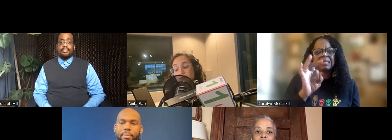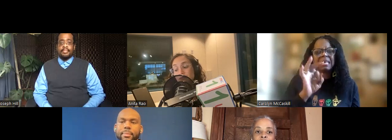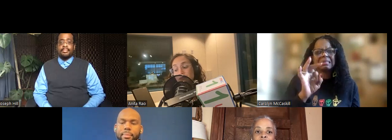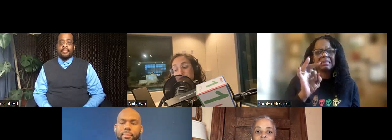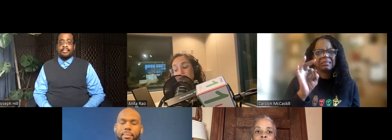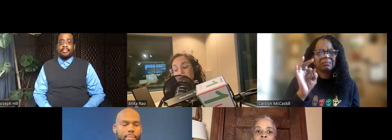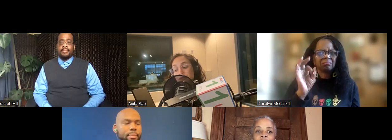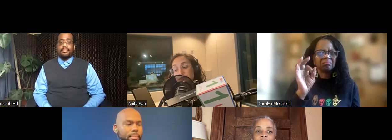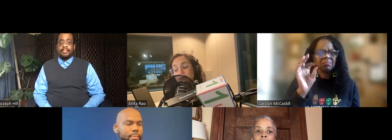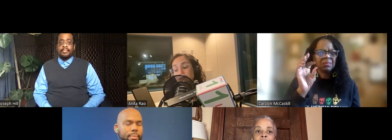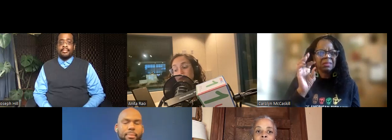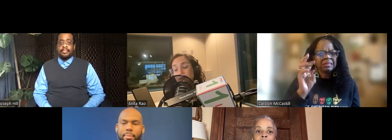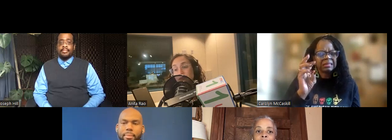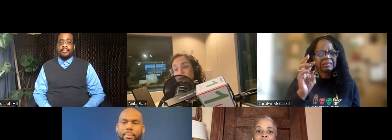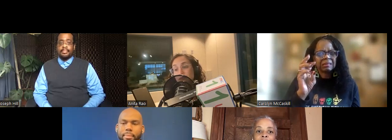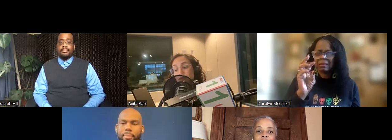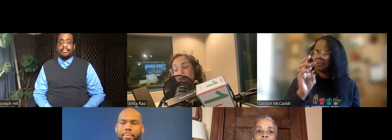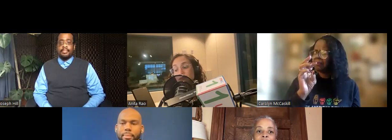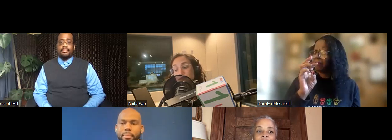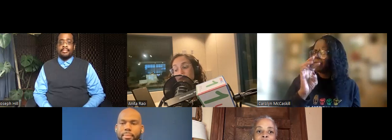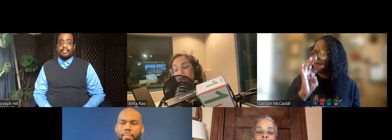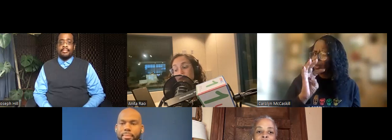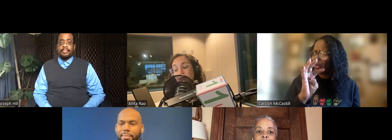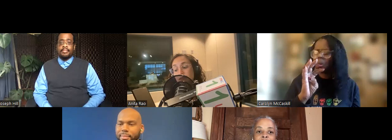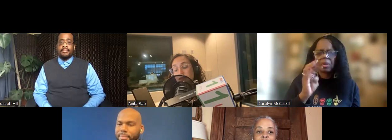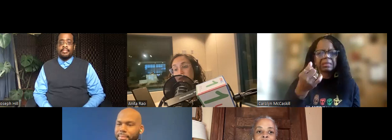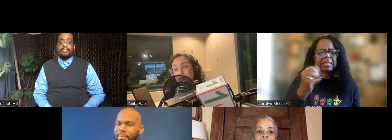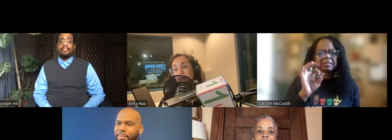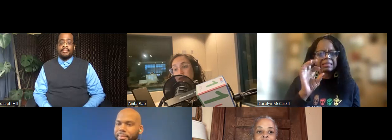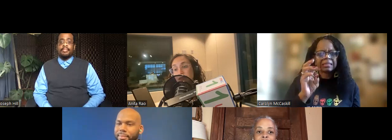Negro Deaf back in